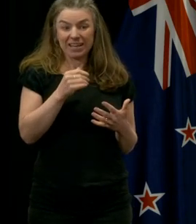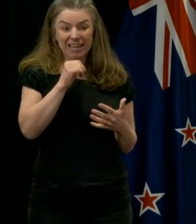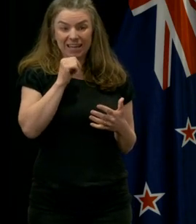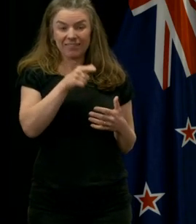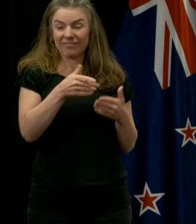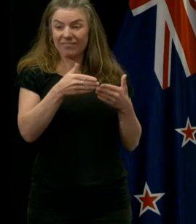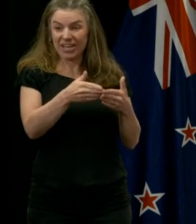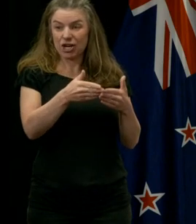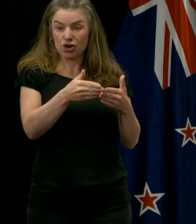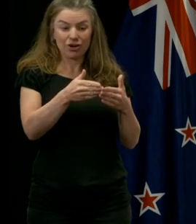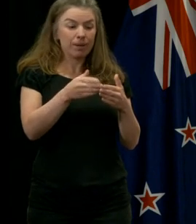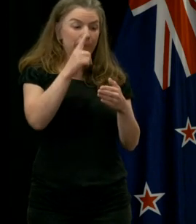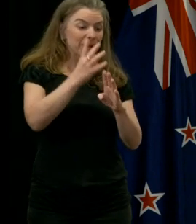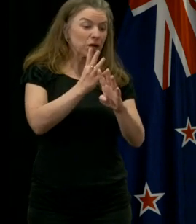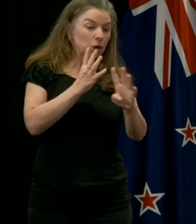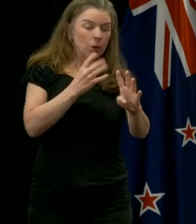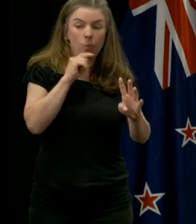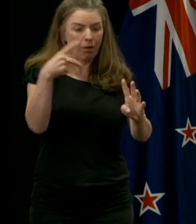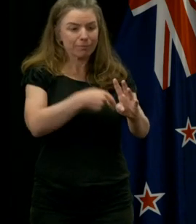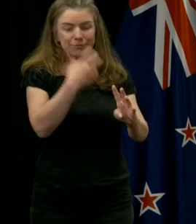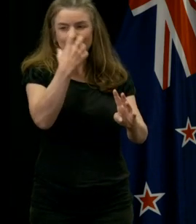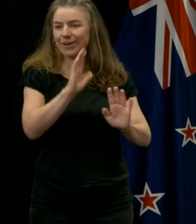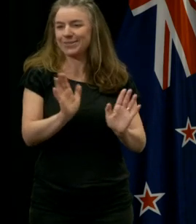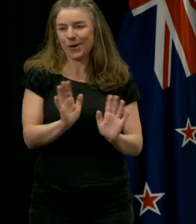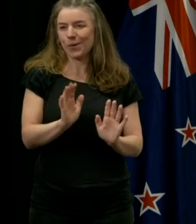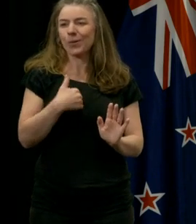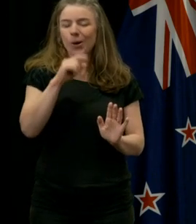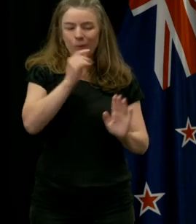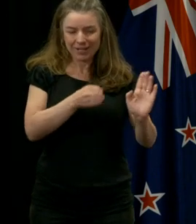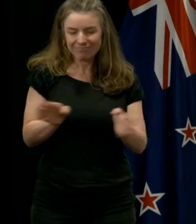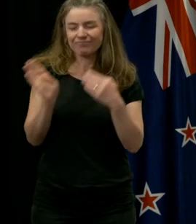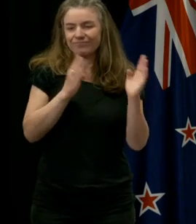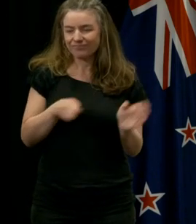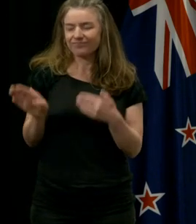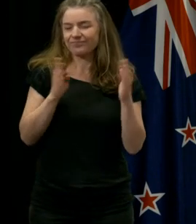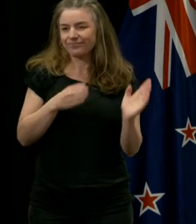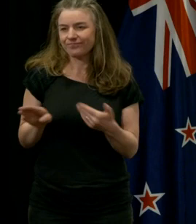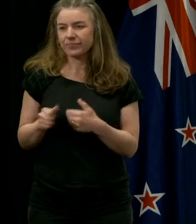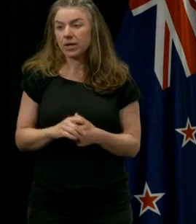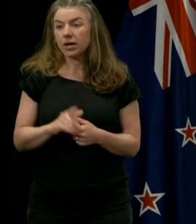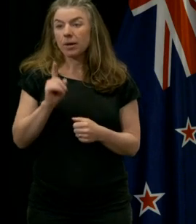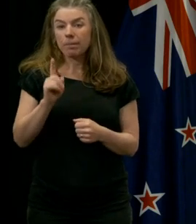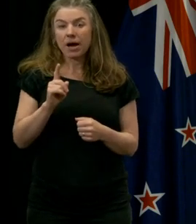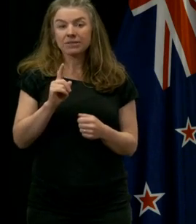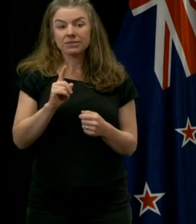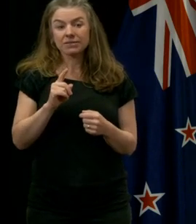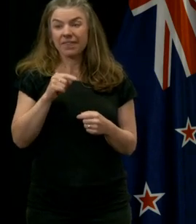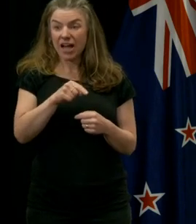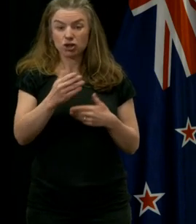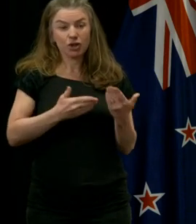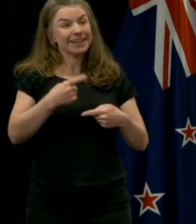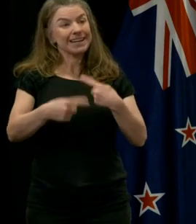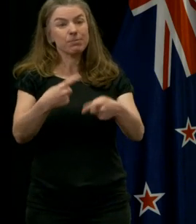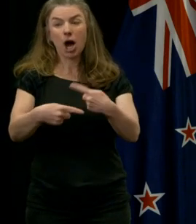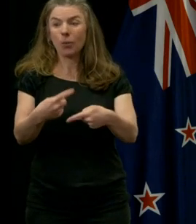ferry terminals, to cut off that transport link. We will clear people to get home, but we will not provide an ongoing service simply for